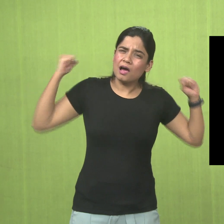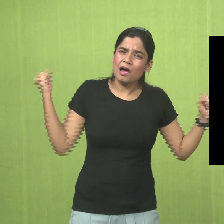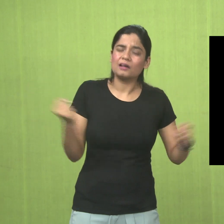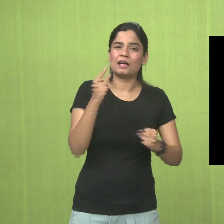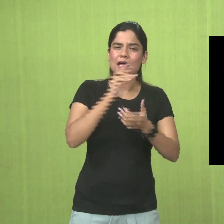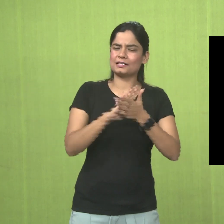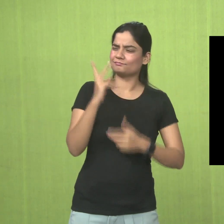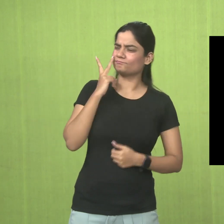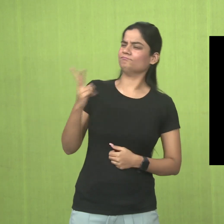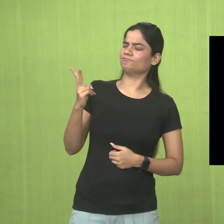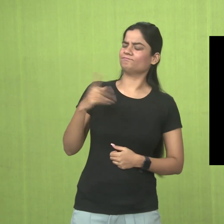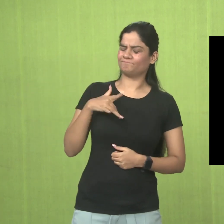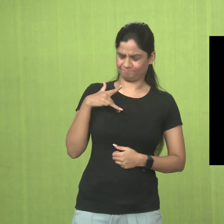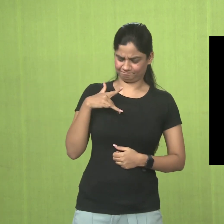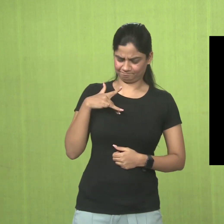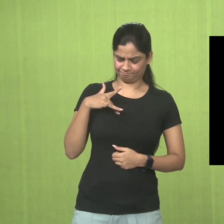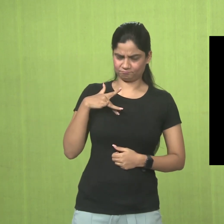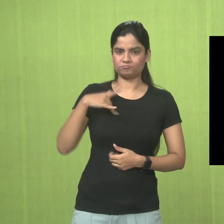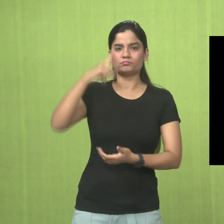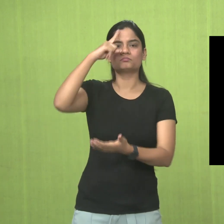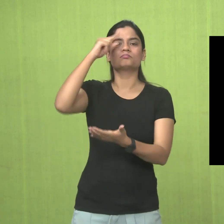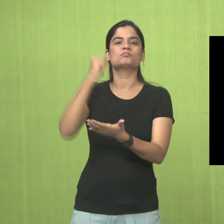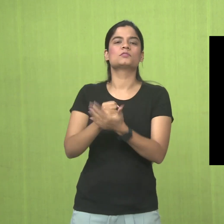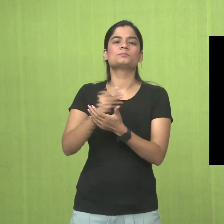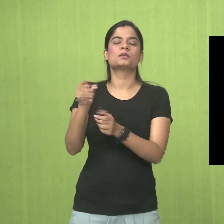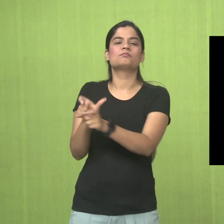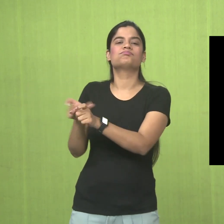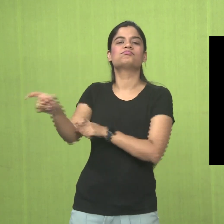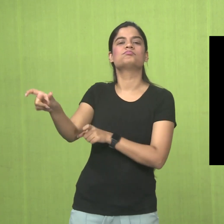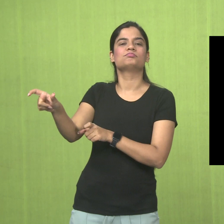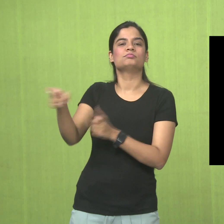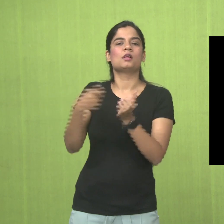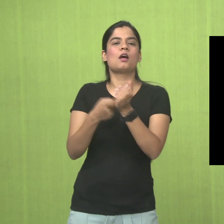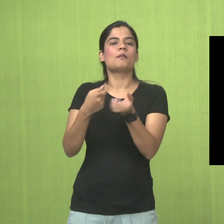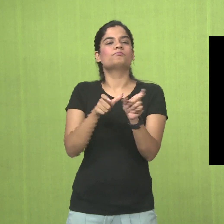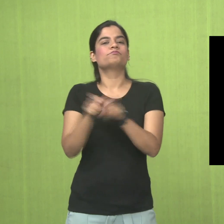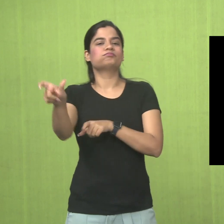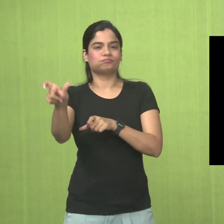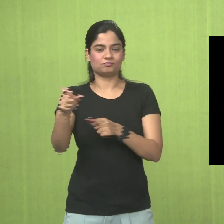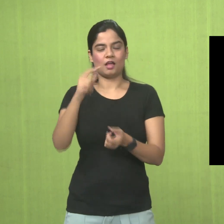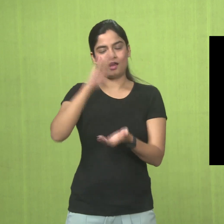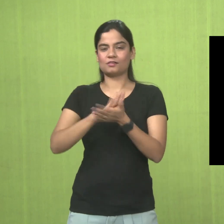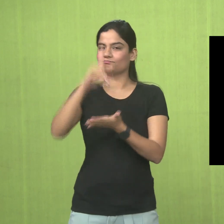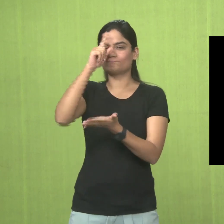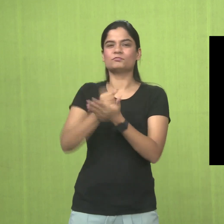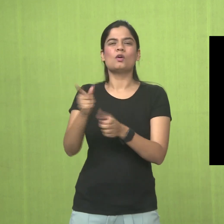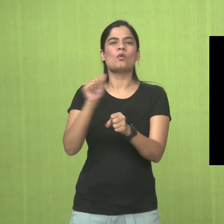well. Hari Om continued to work alone. One day, Hari Om decided it is better for him to fire him. Hari